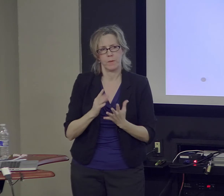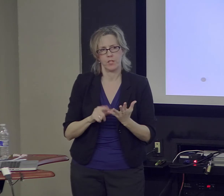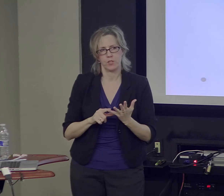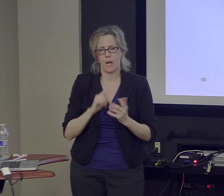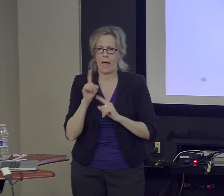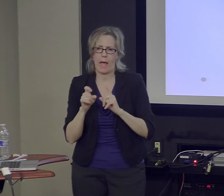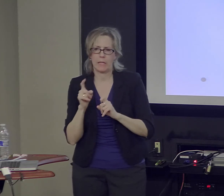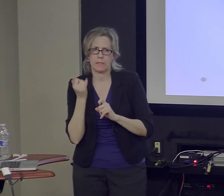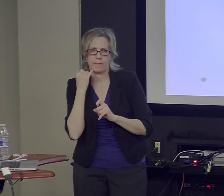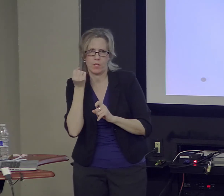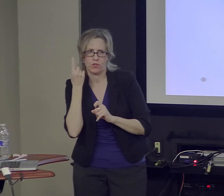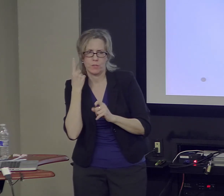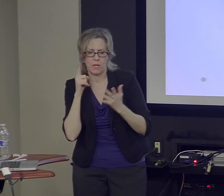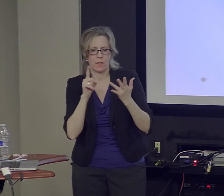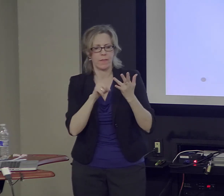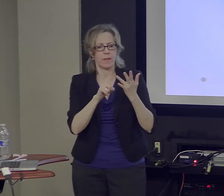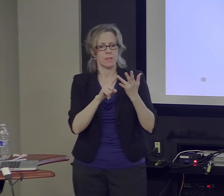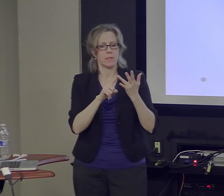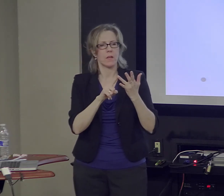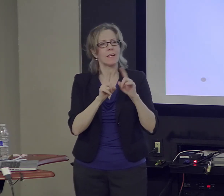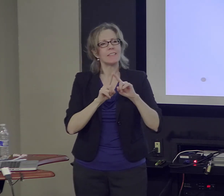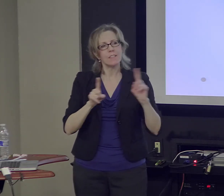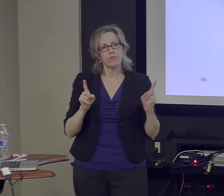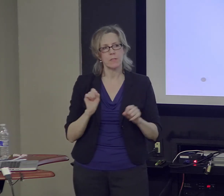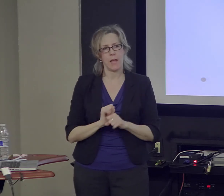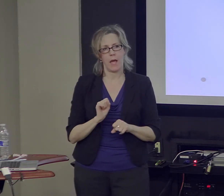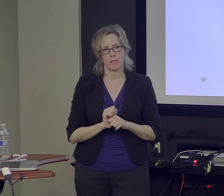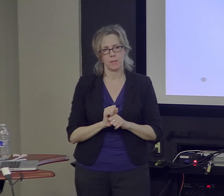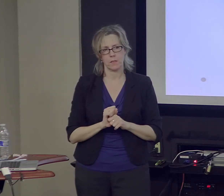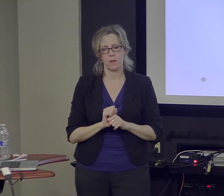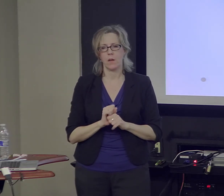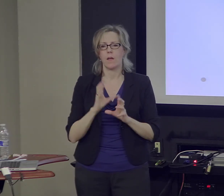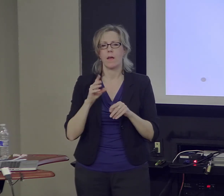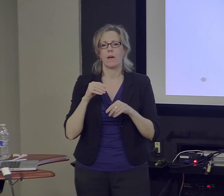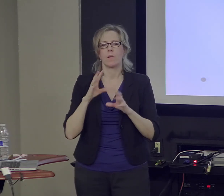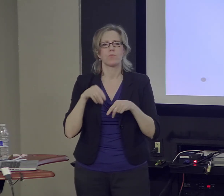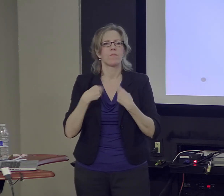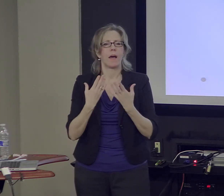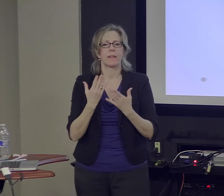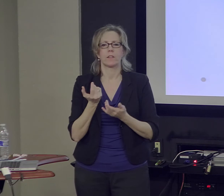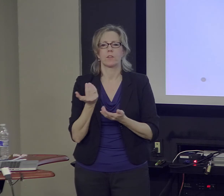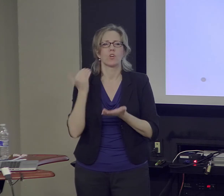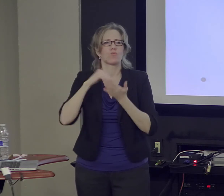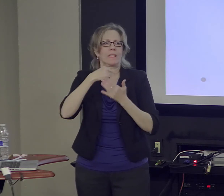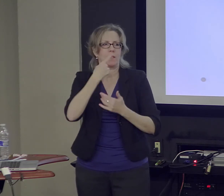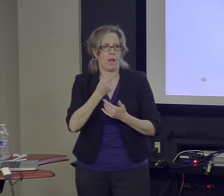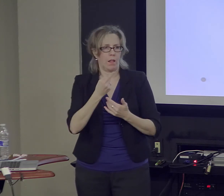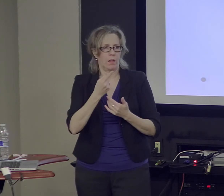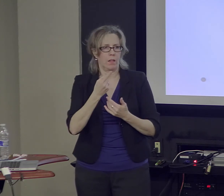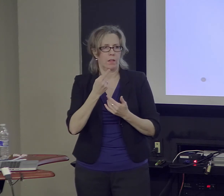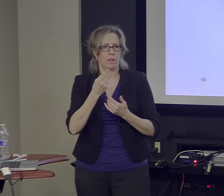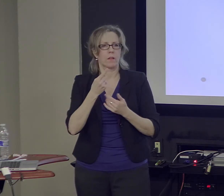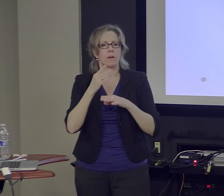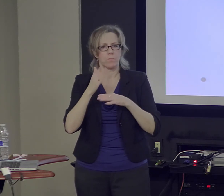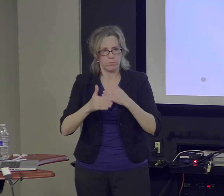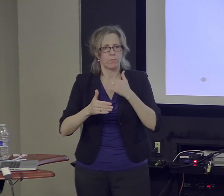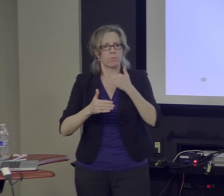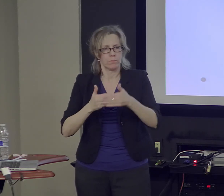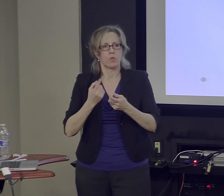not native to them, and one from a sign language that is native to them. And then I will, as the researcher, ask them different questions,